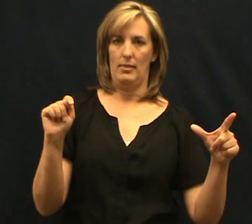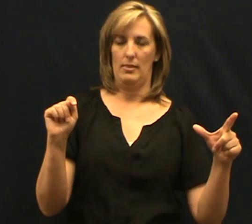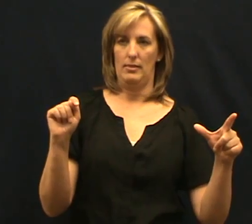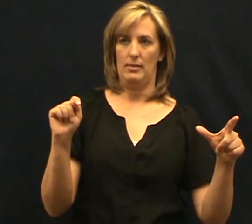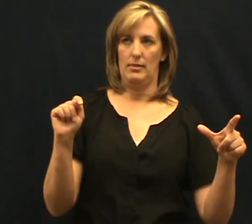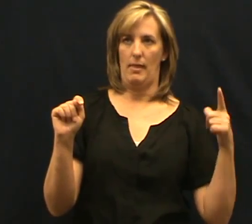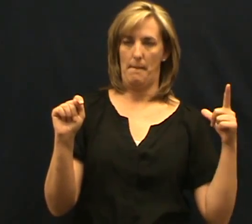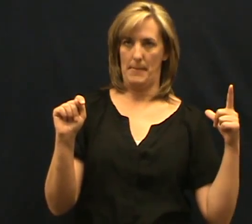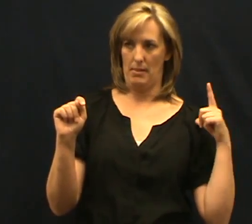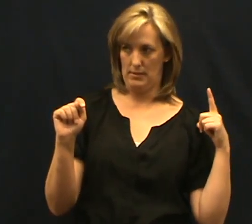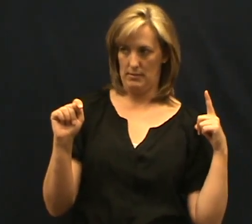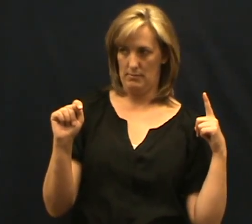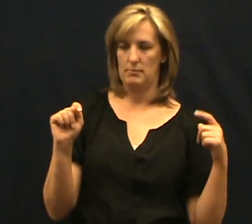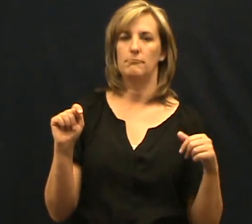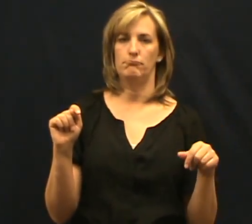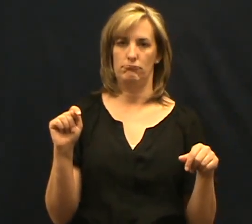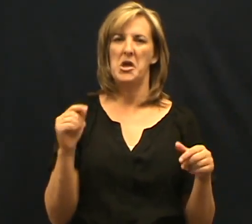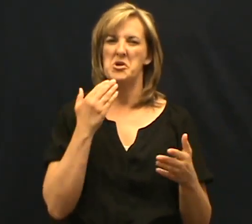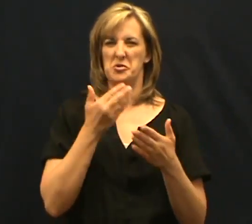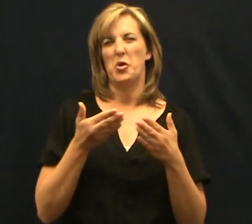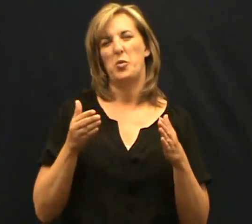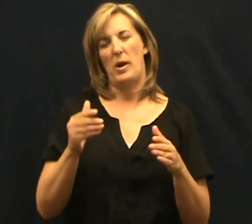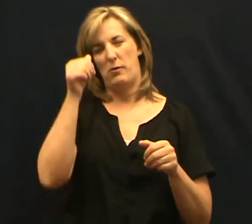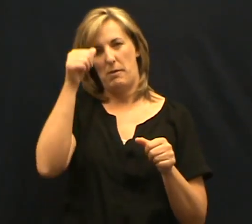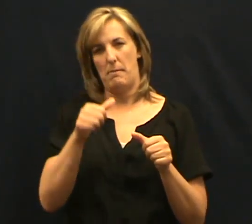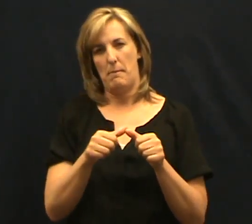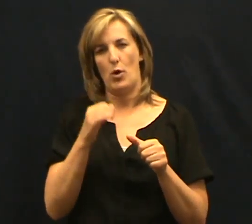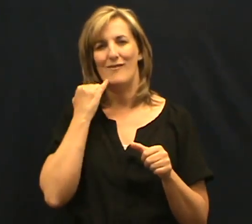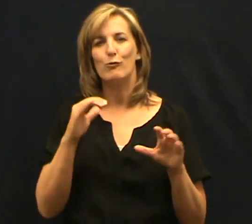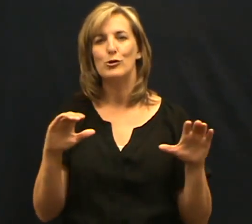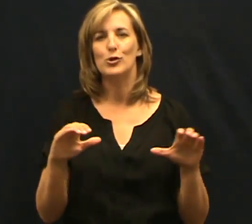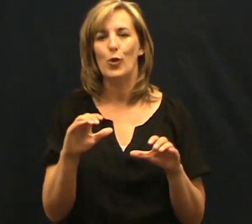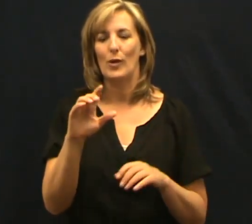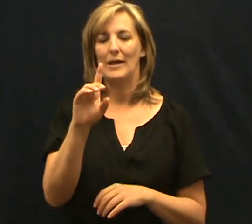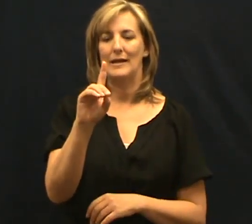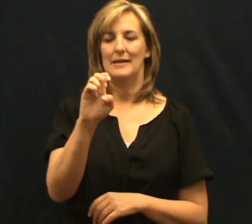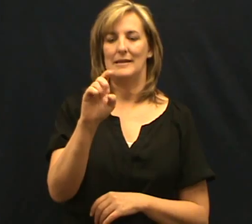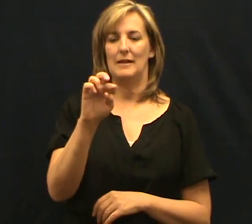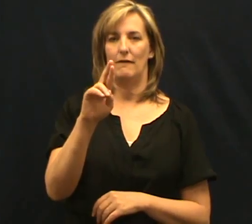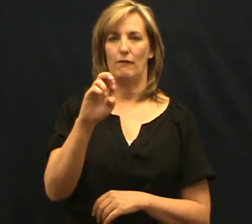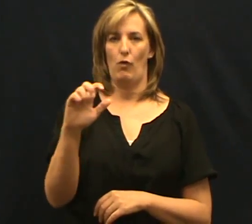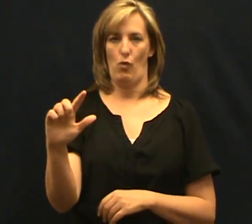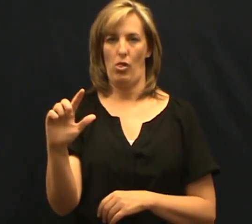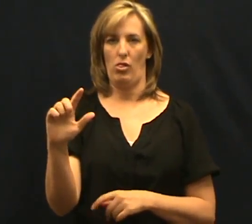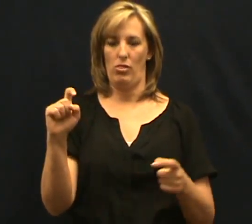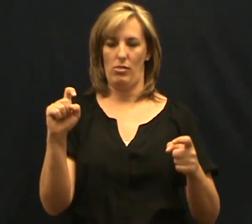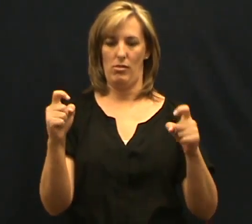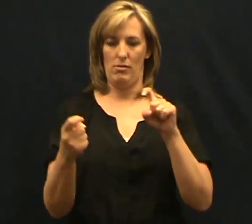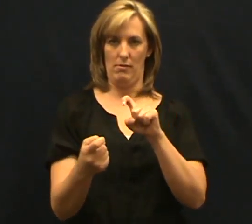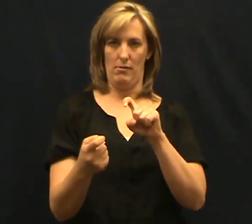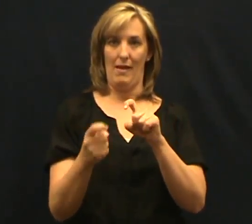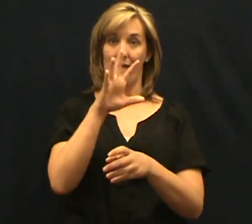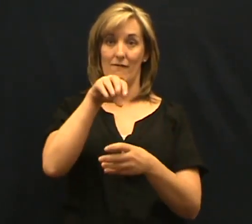things. So if we're doing a deferral adjustment and we're going to involve an asset account,